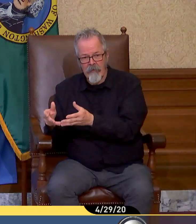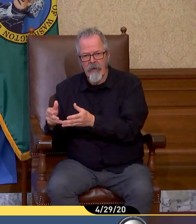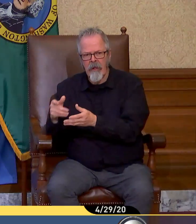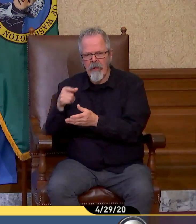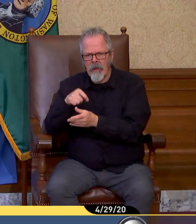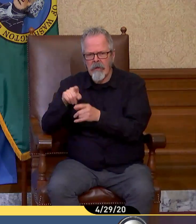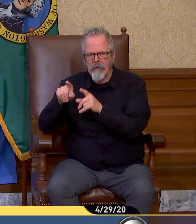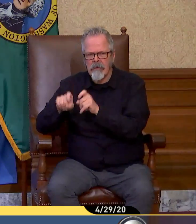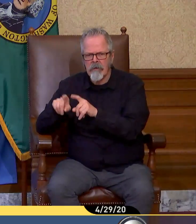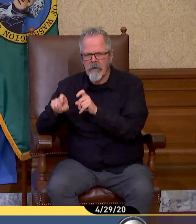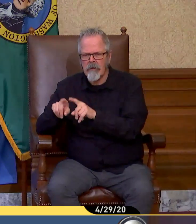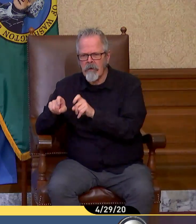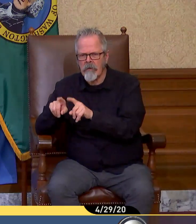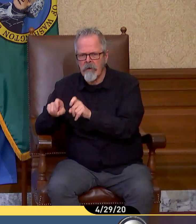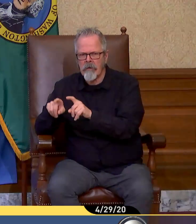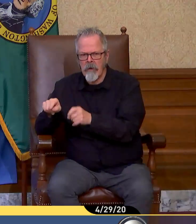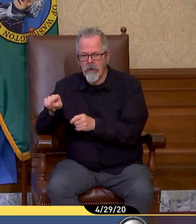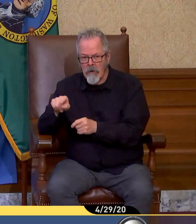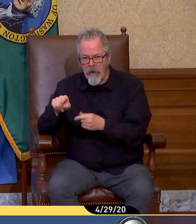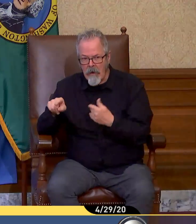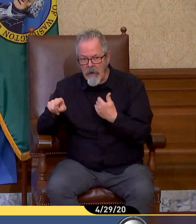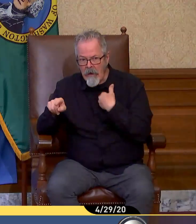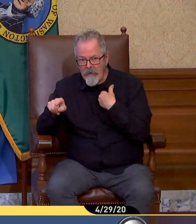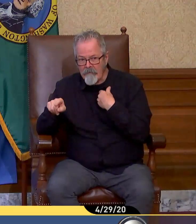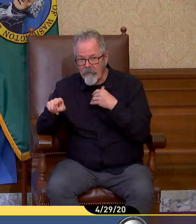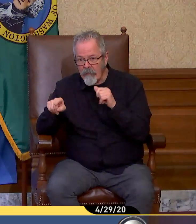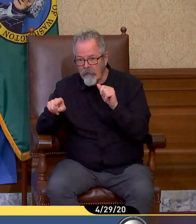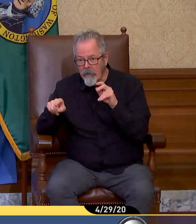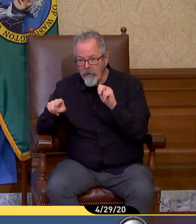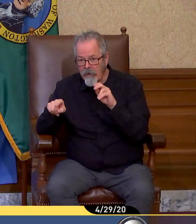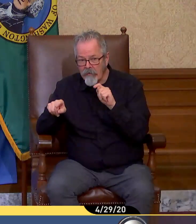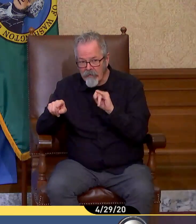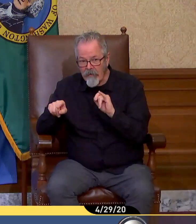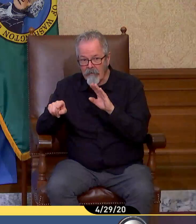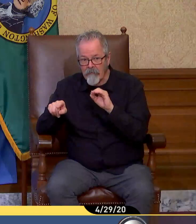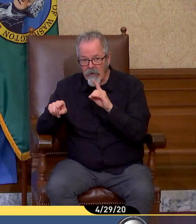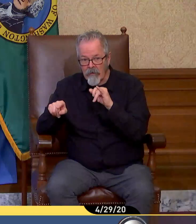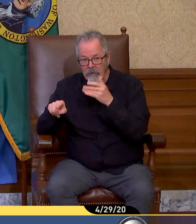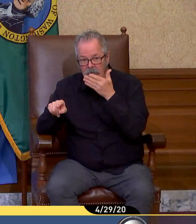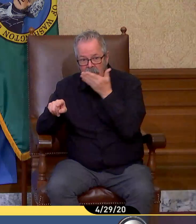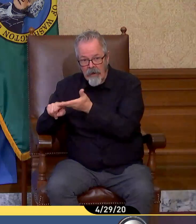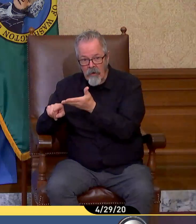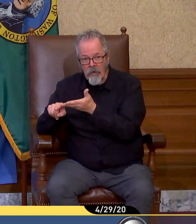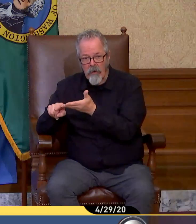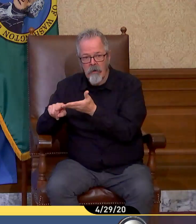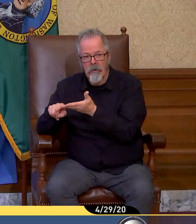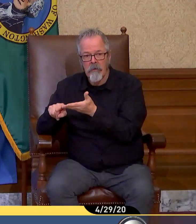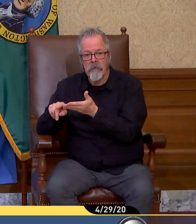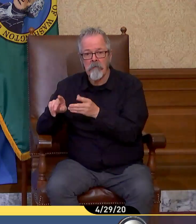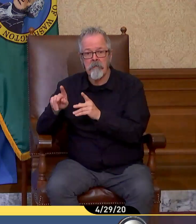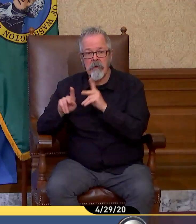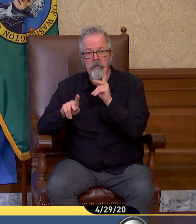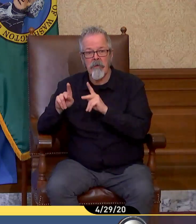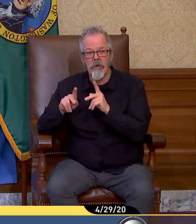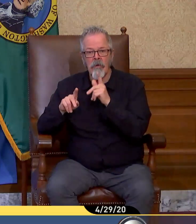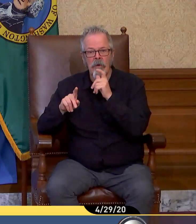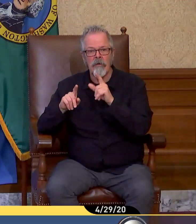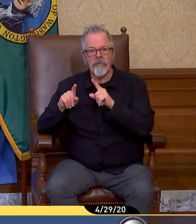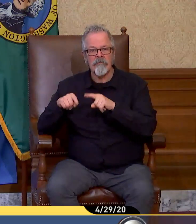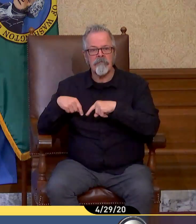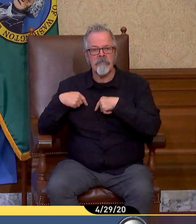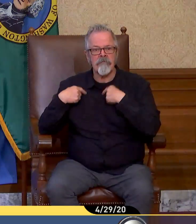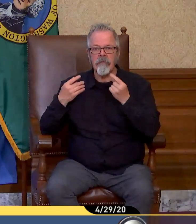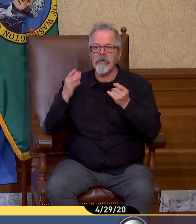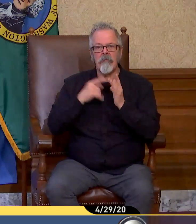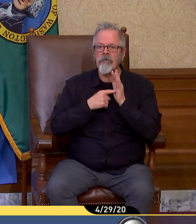that. So that is the start of validating that process to be able to move forward. There are also some other companies